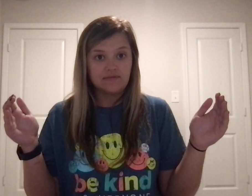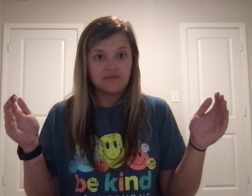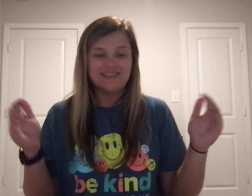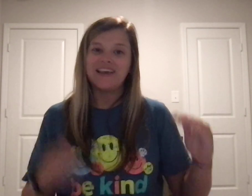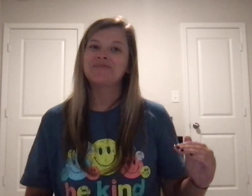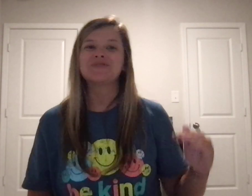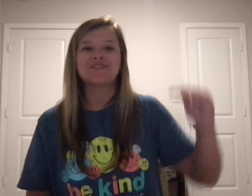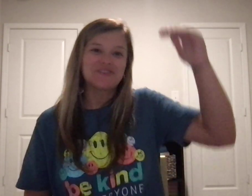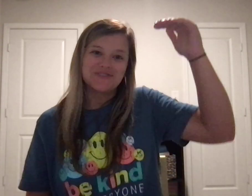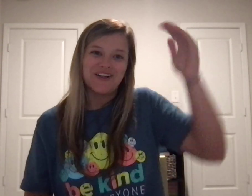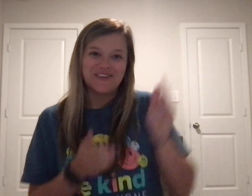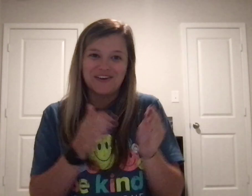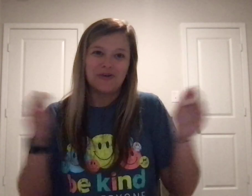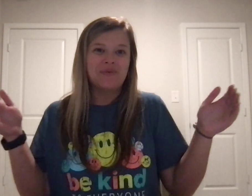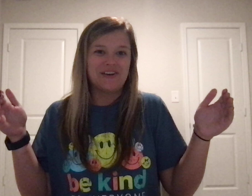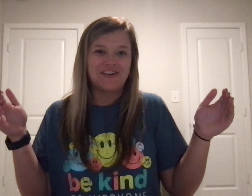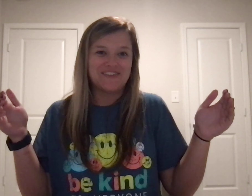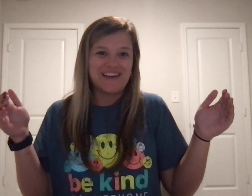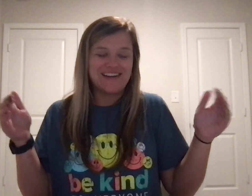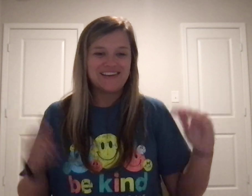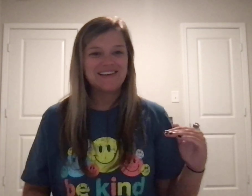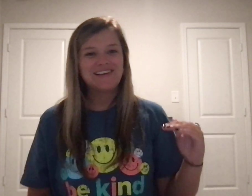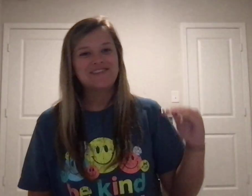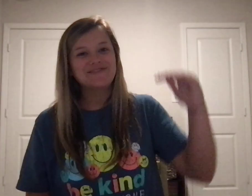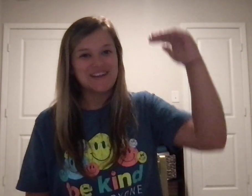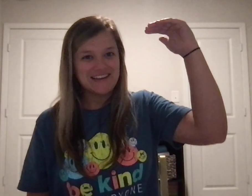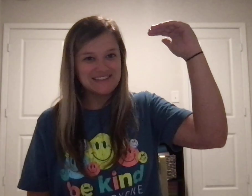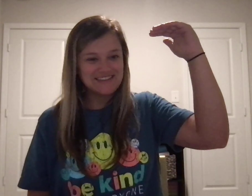Because animals don't grow taller, they grow bigger, right? Raised.